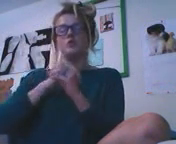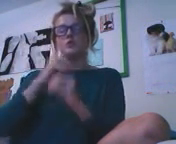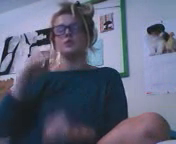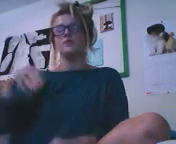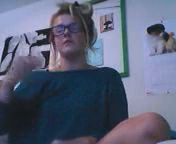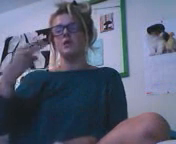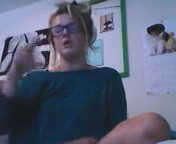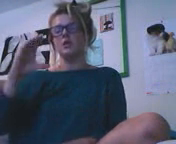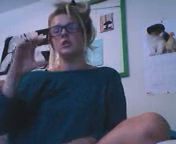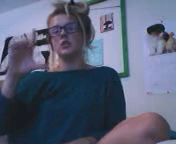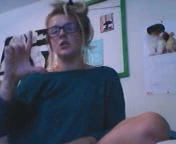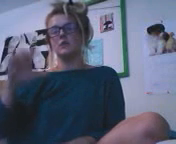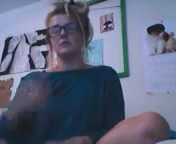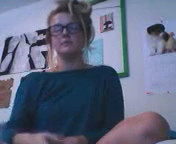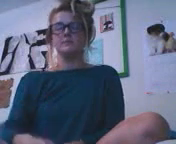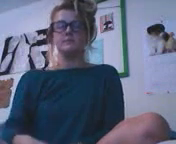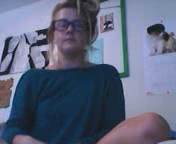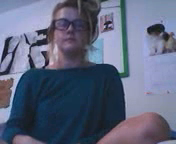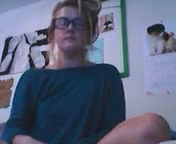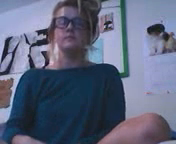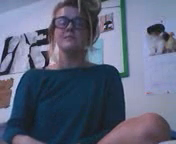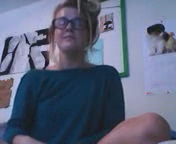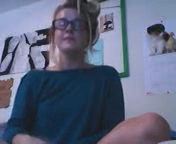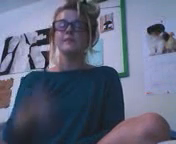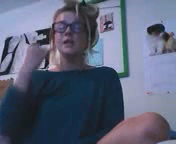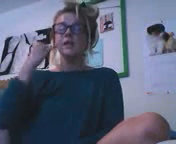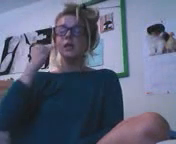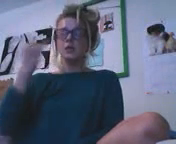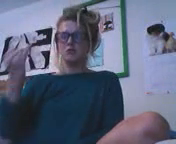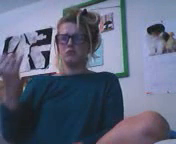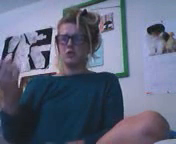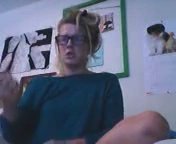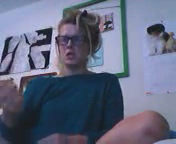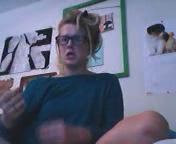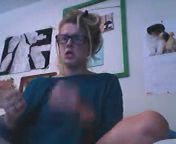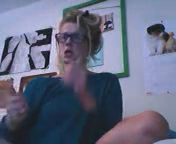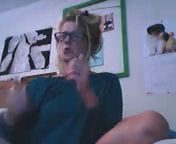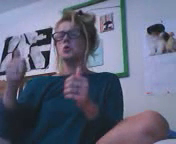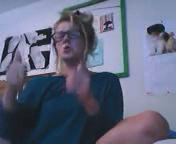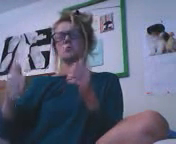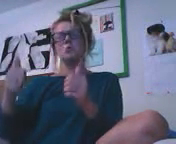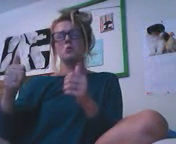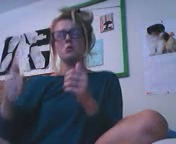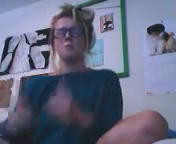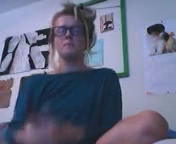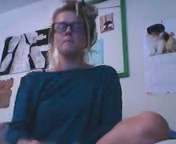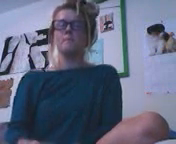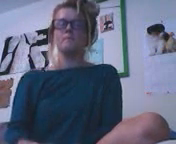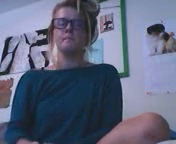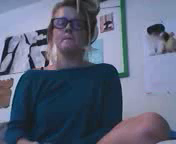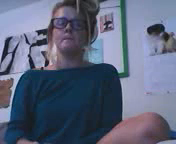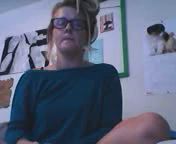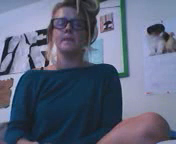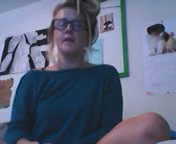we have on the reactant side and the product side now, we'll see that we still have 1 carbon atom on each side, we have 4 hydrogen atoms on